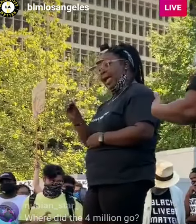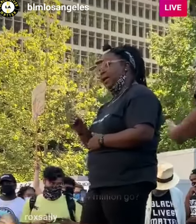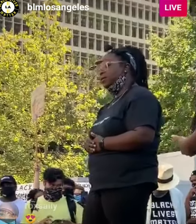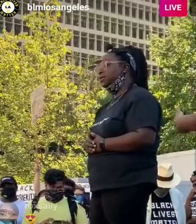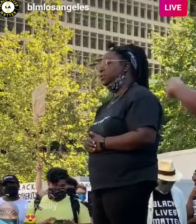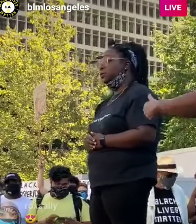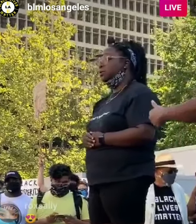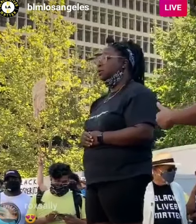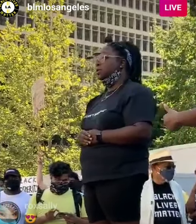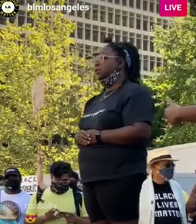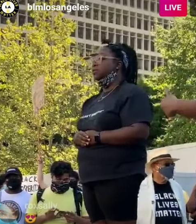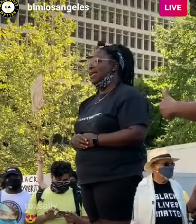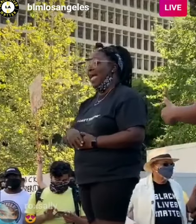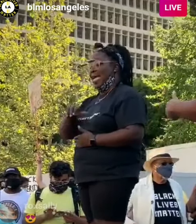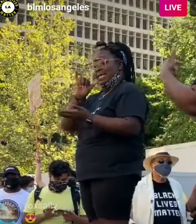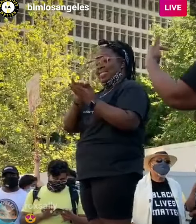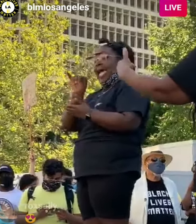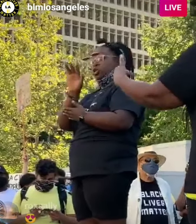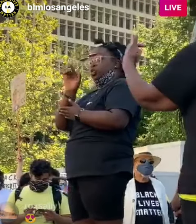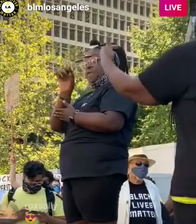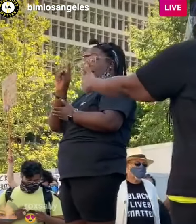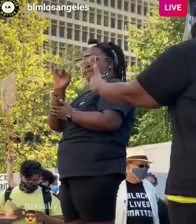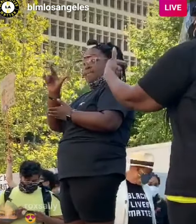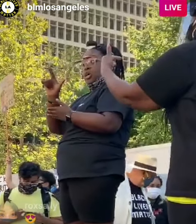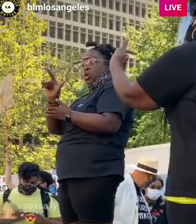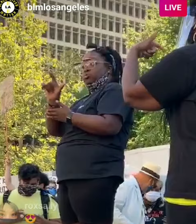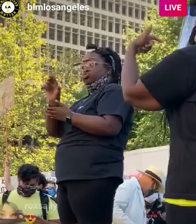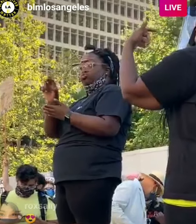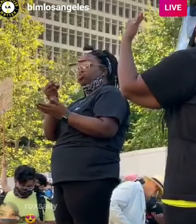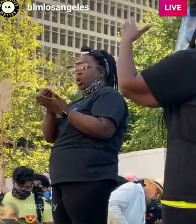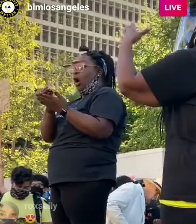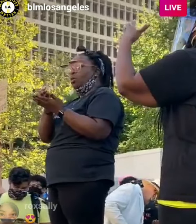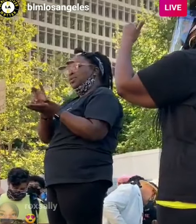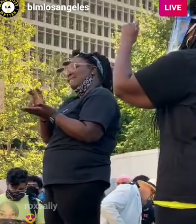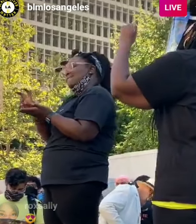And we're calling for them to use that $25 million to invest in blacks,